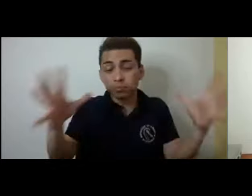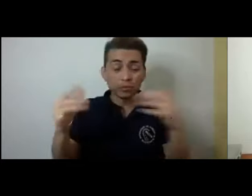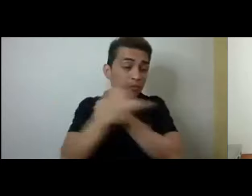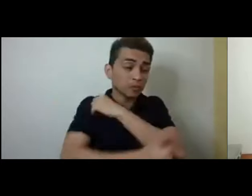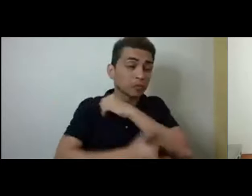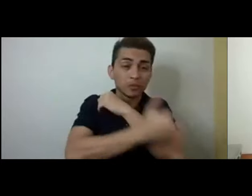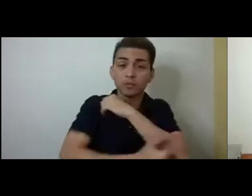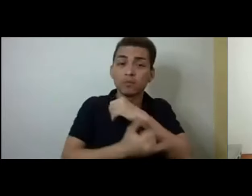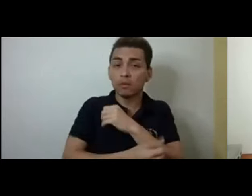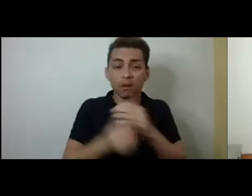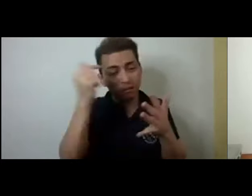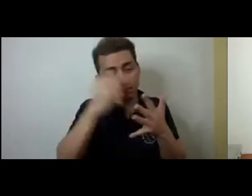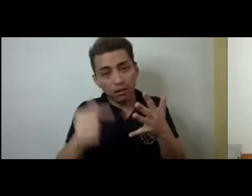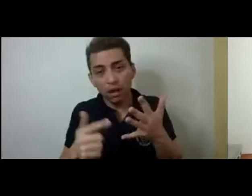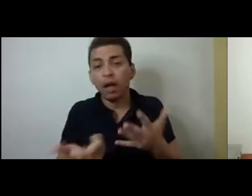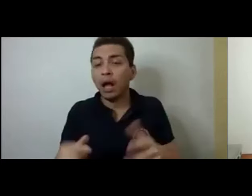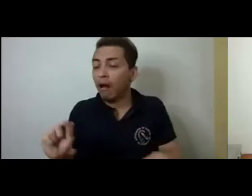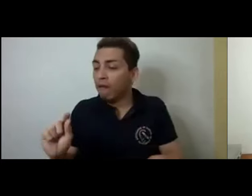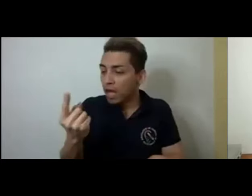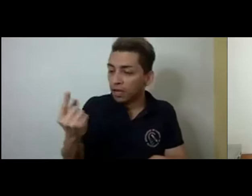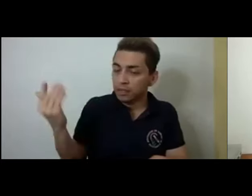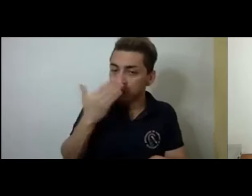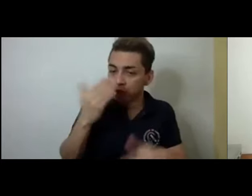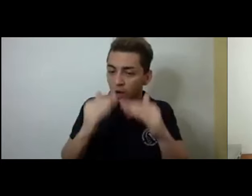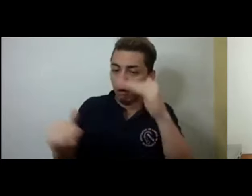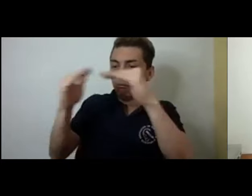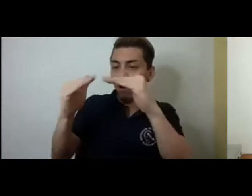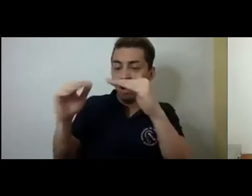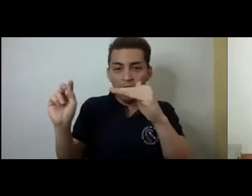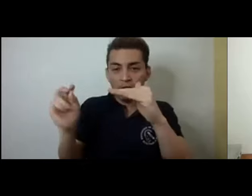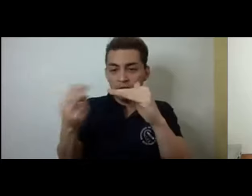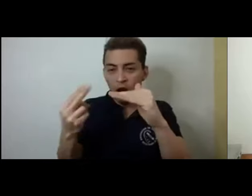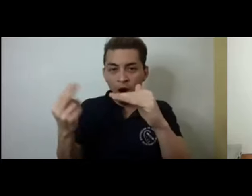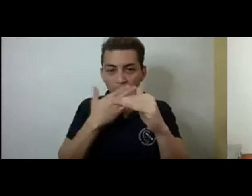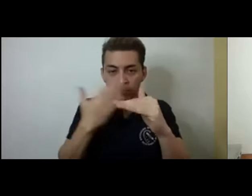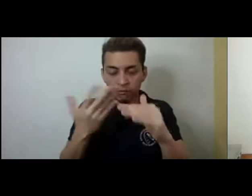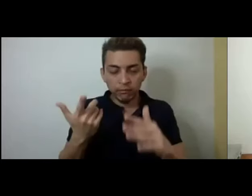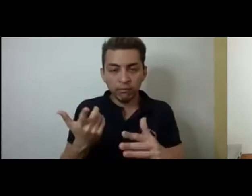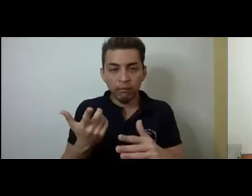made elementary and secondary education available to these children and young men and women,